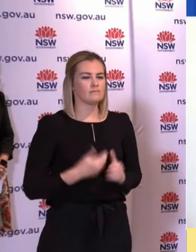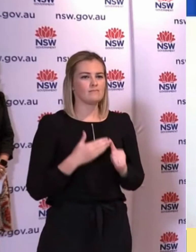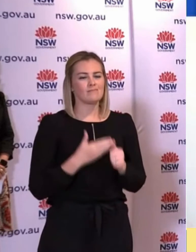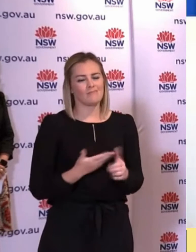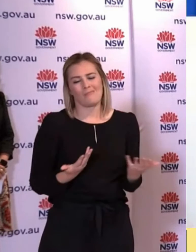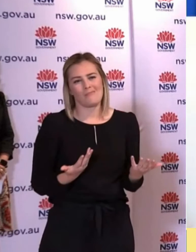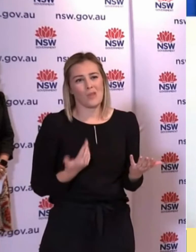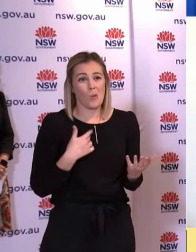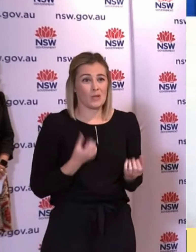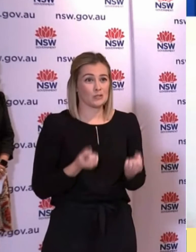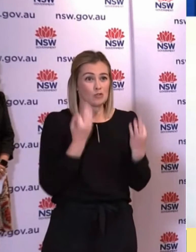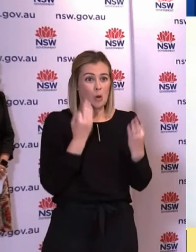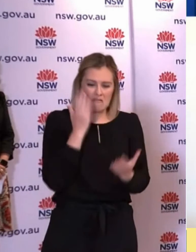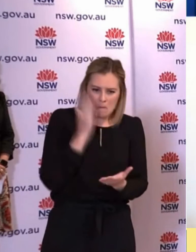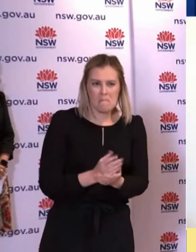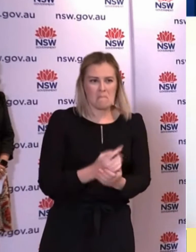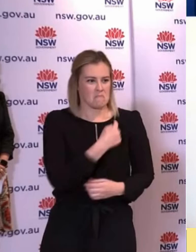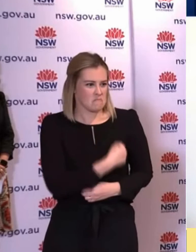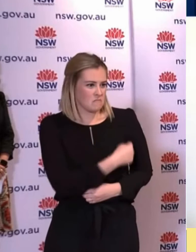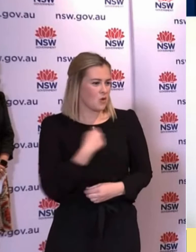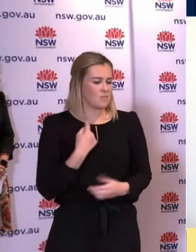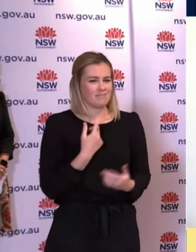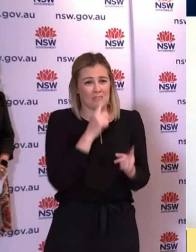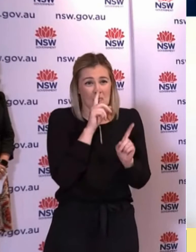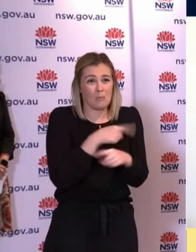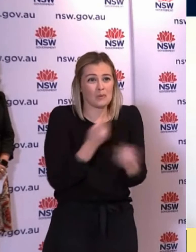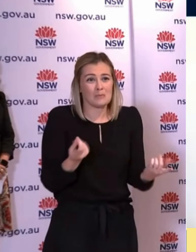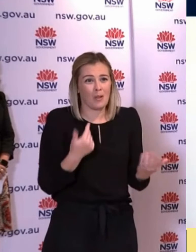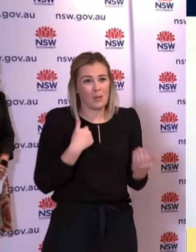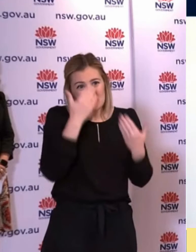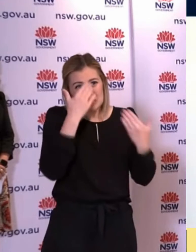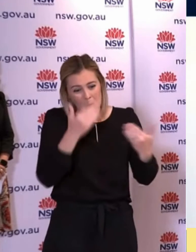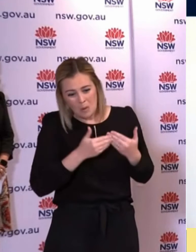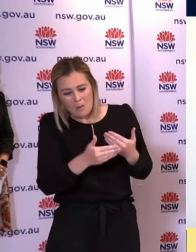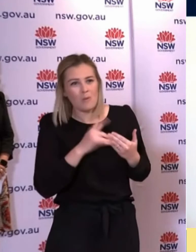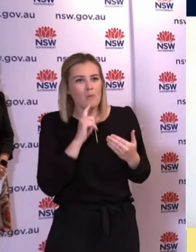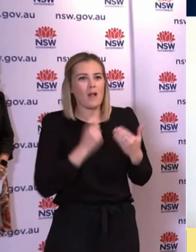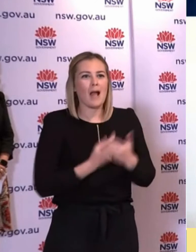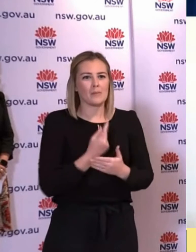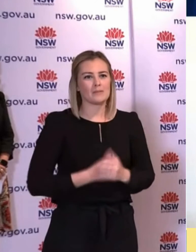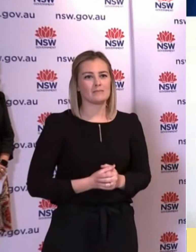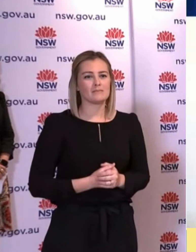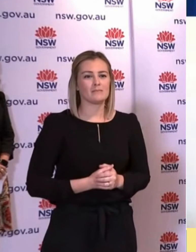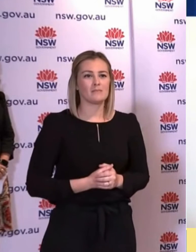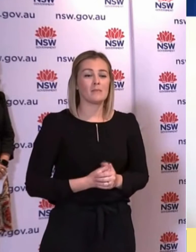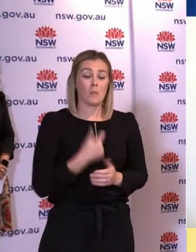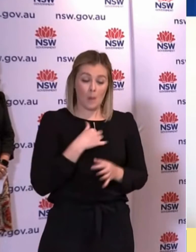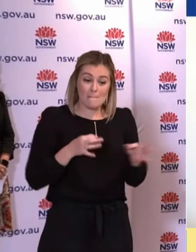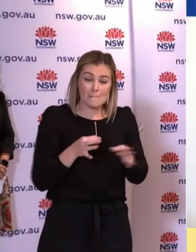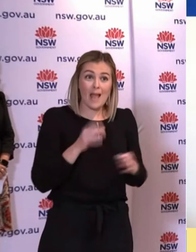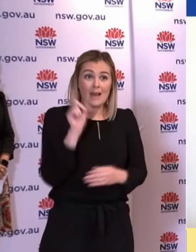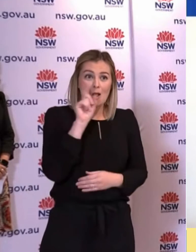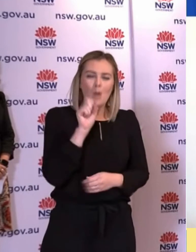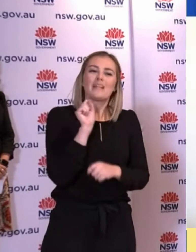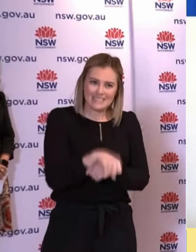guarantees in anything here, James. You would know that by now. But that's what we believe they will be able to do. So the belief at the moment is they will be able to do it, and that's